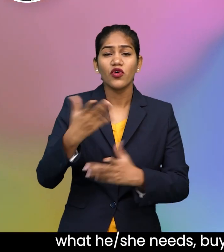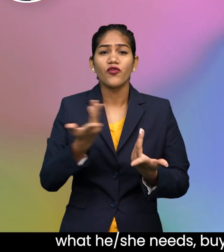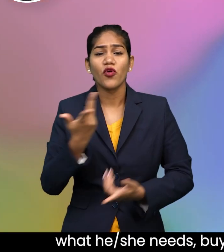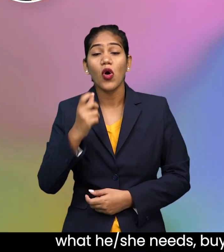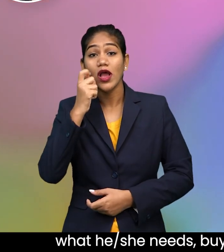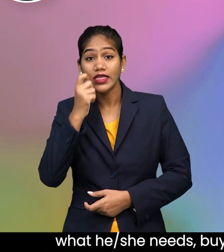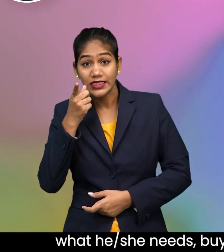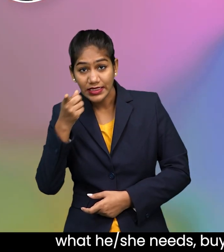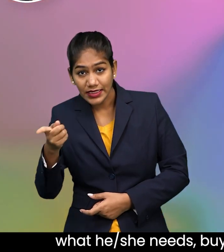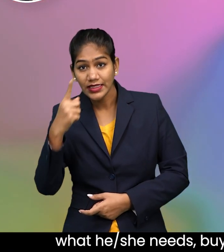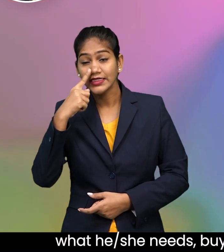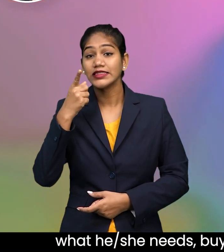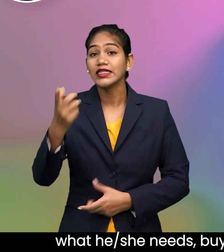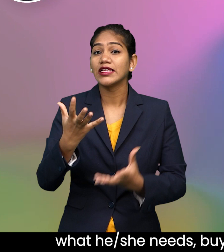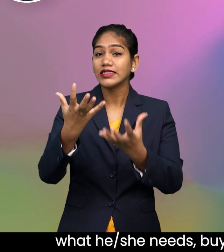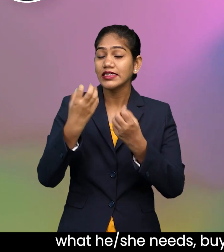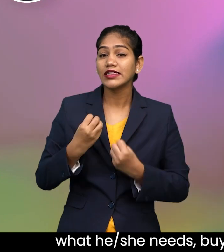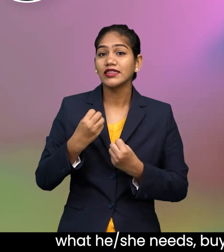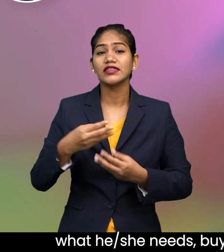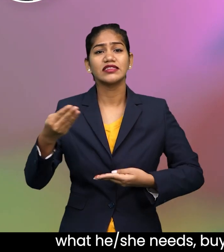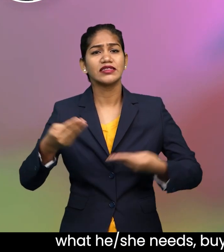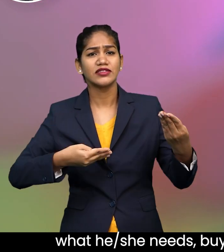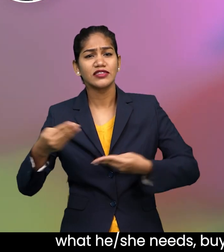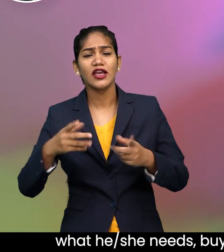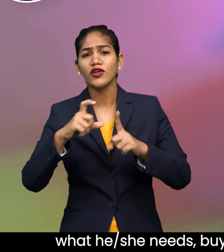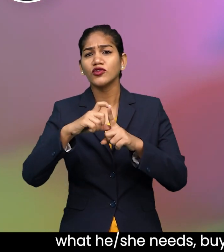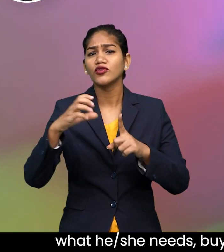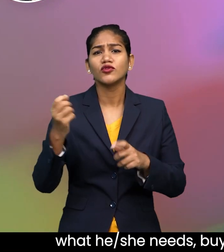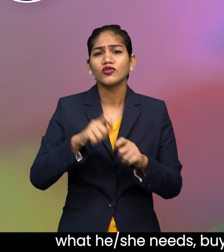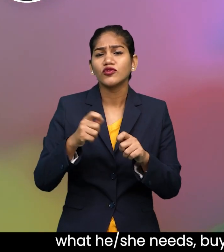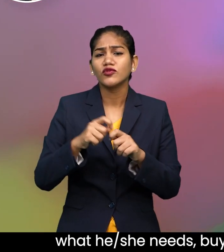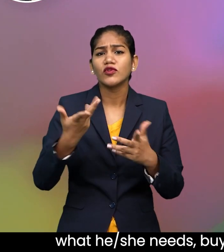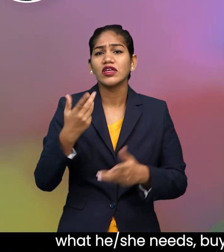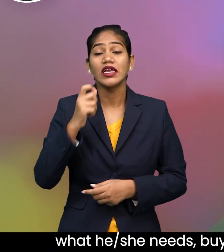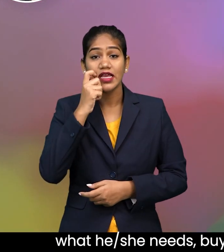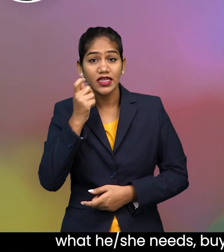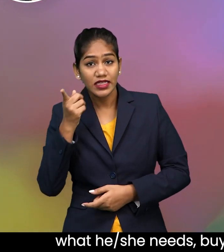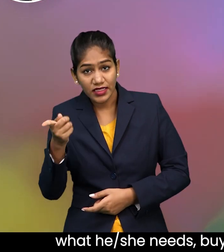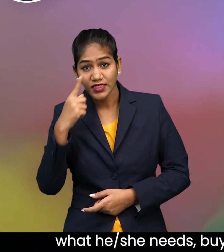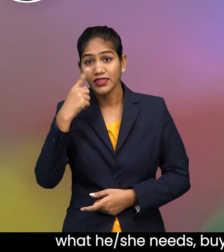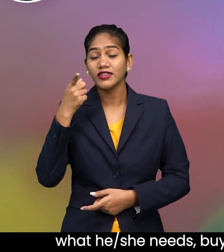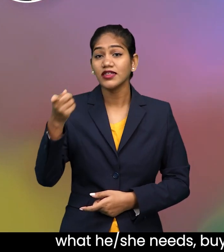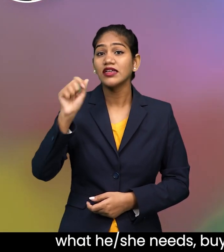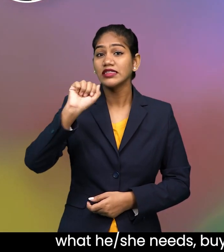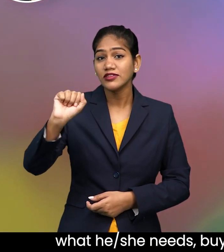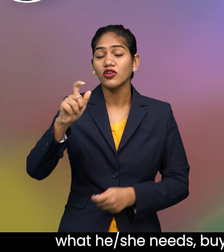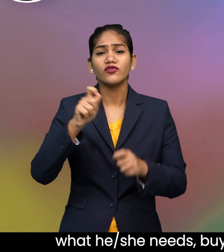needs, buys, does, and his or her capacity to perform.